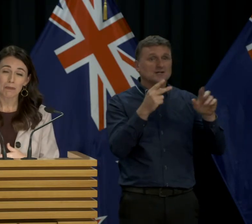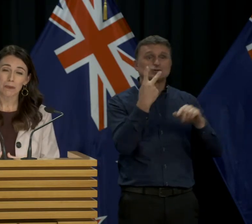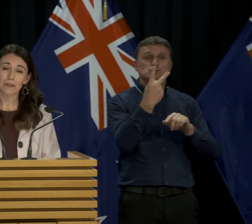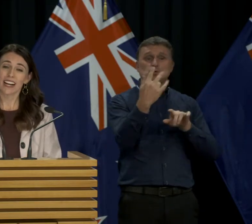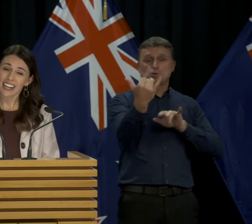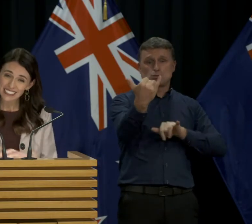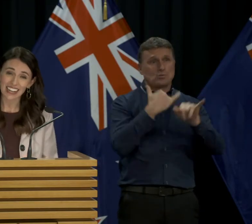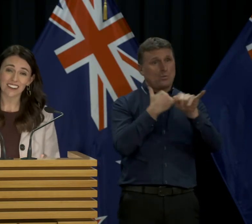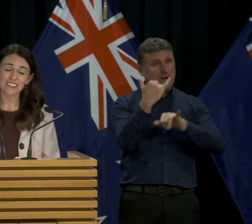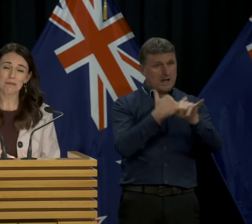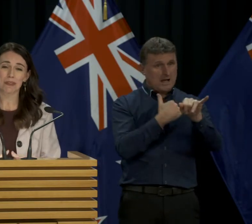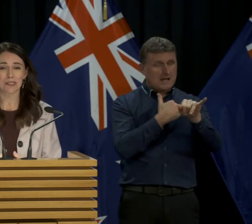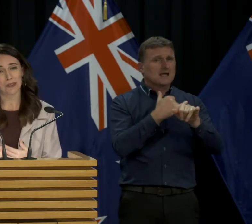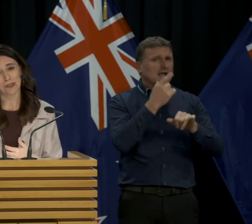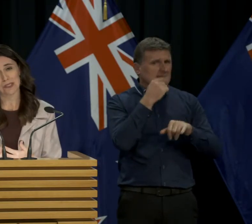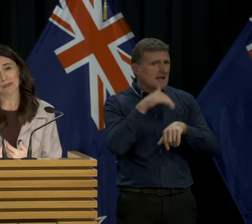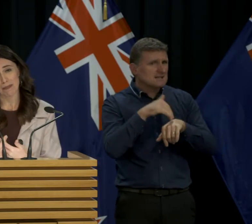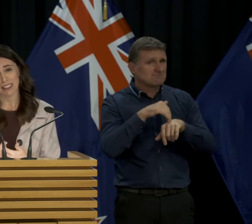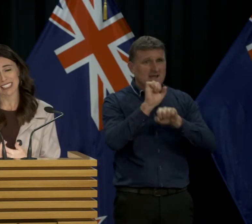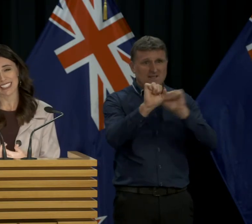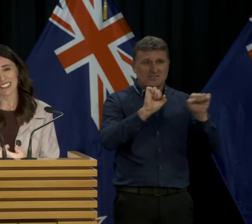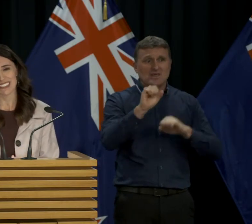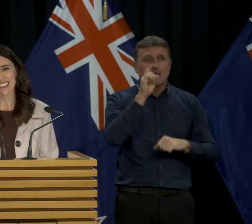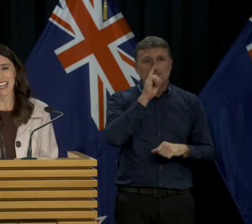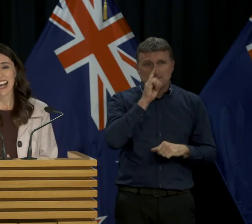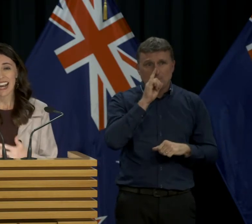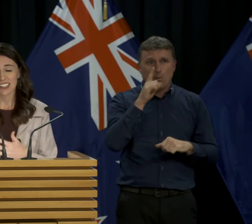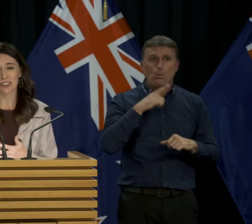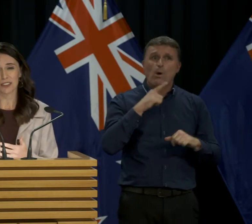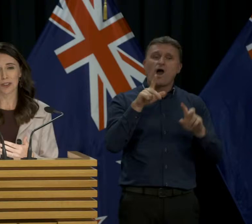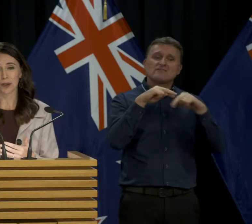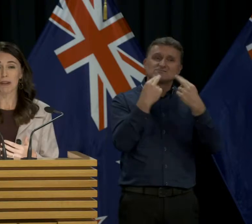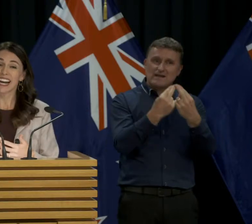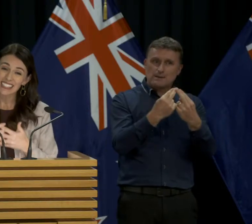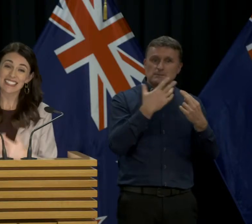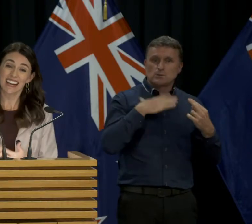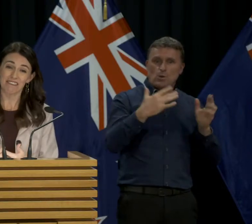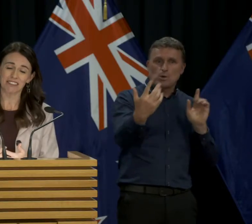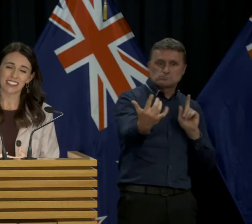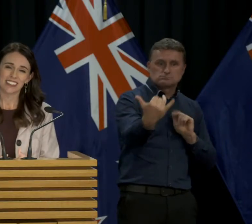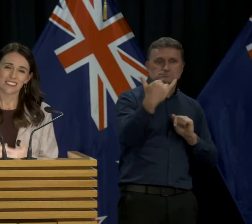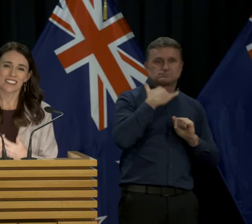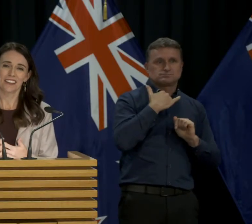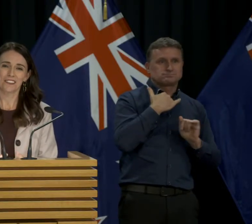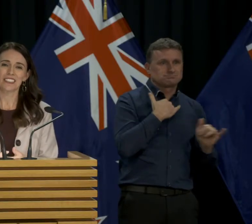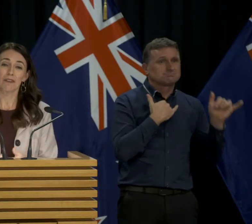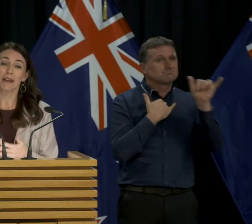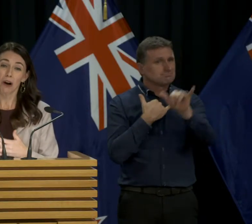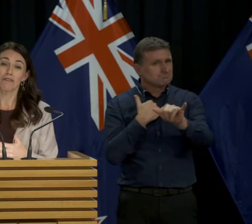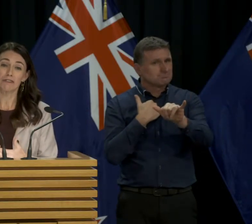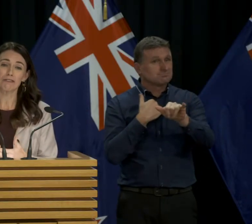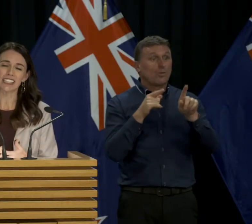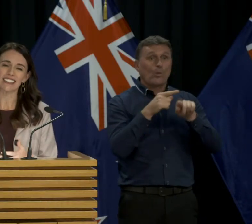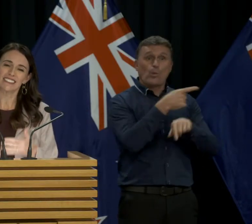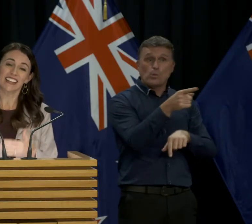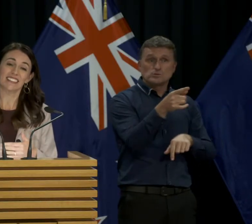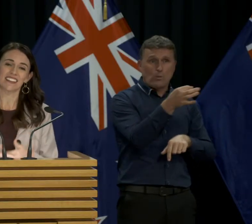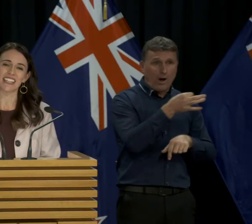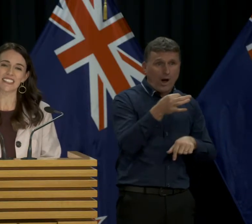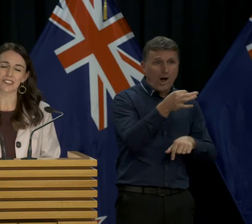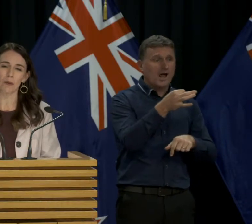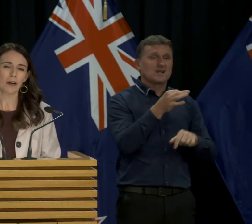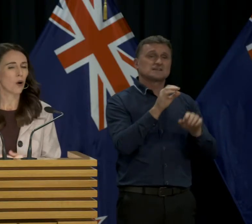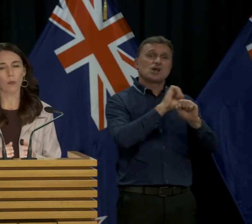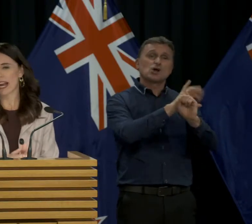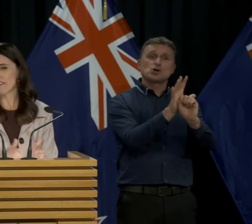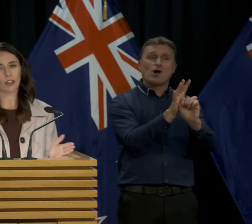their people and ours because of those family connections, and on their economy, and it's safe. Those are countries that have been COVID-free, so that's our